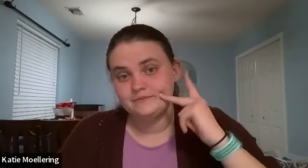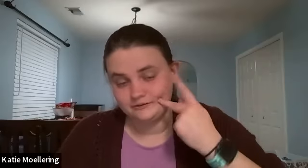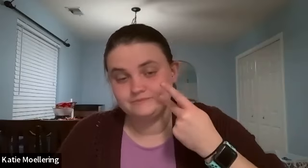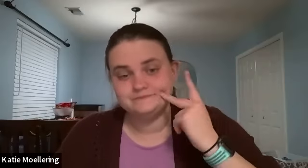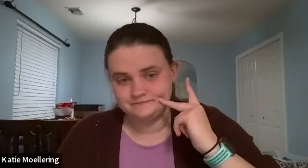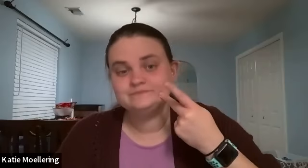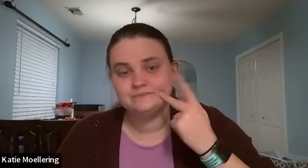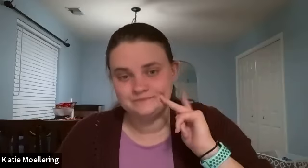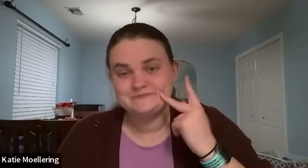Pickle.